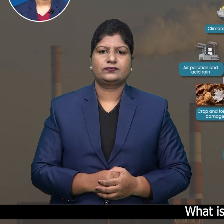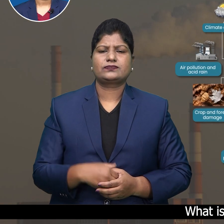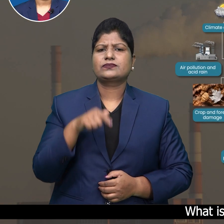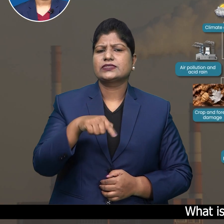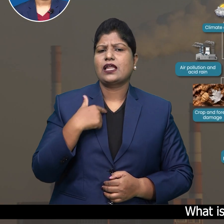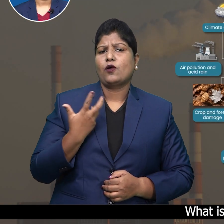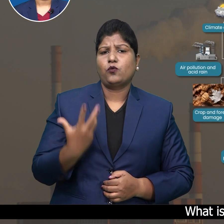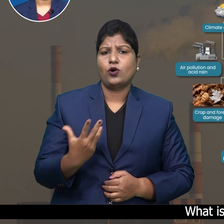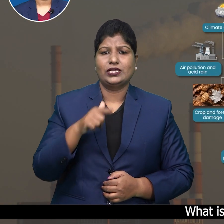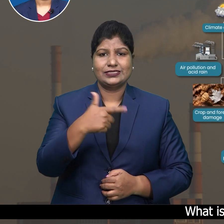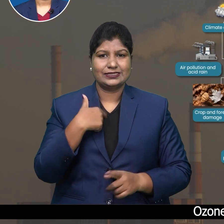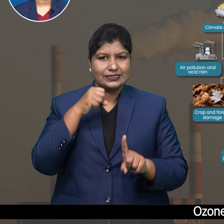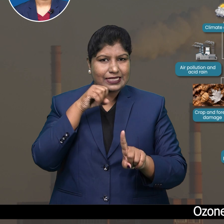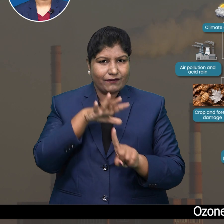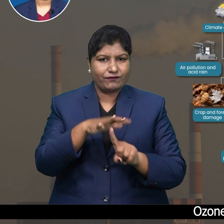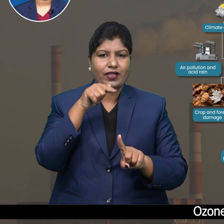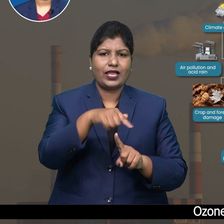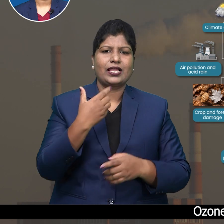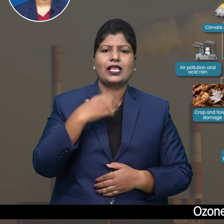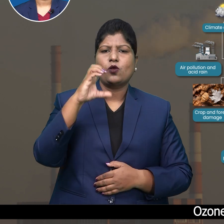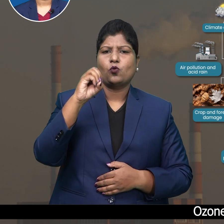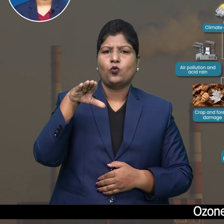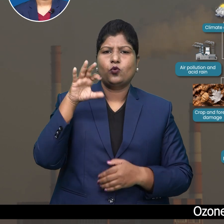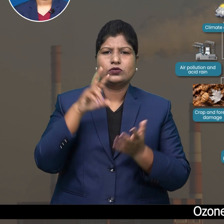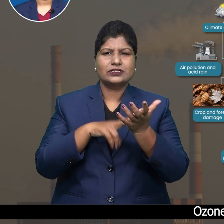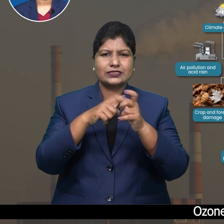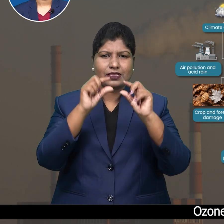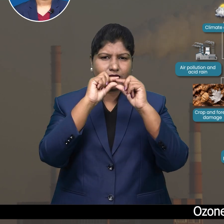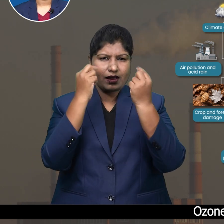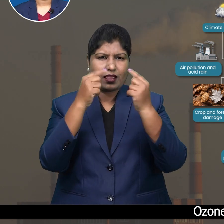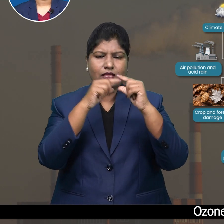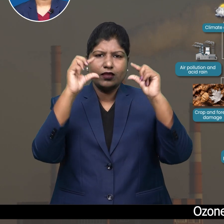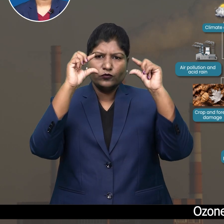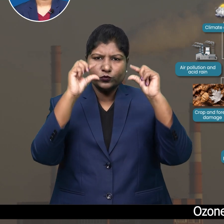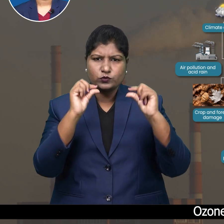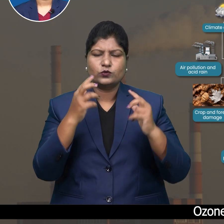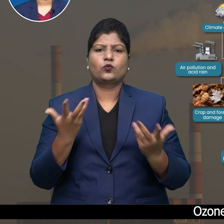What is the effect of ozone depletion?